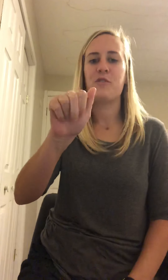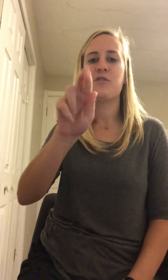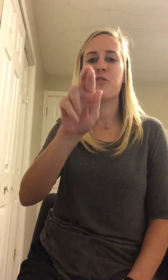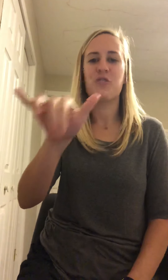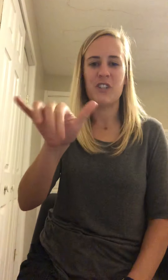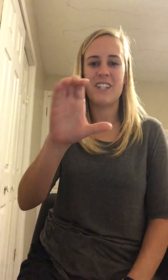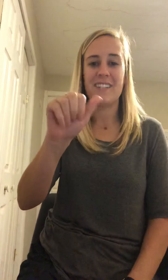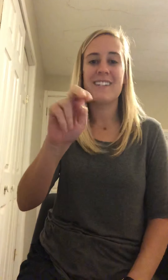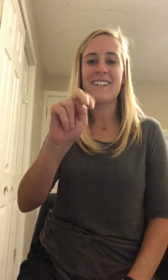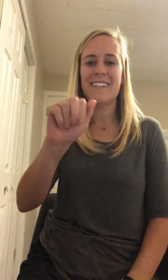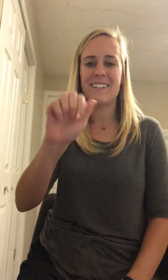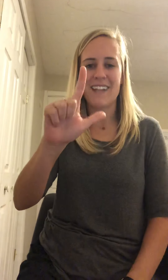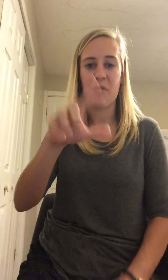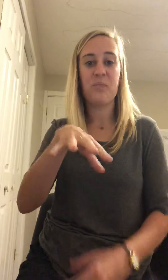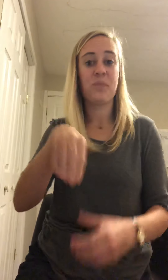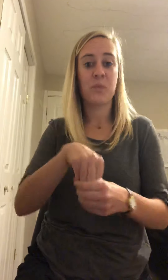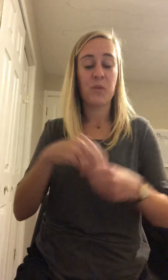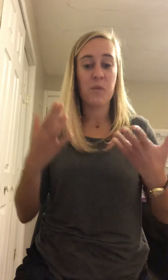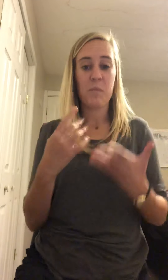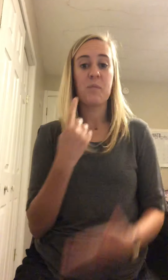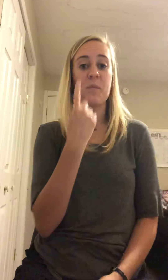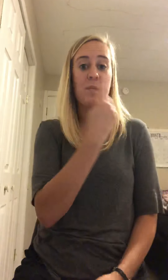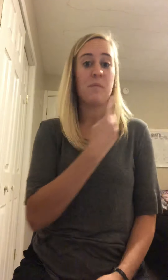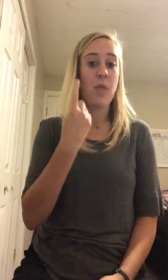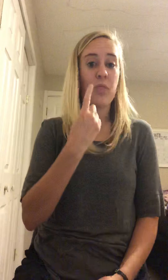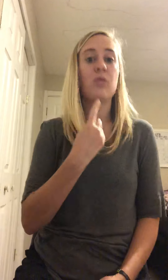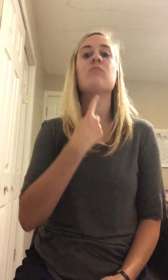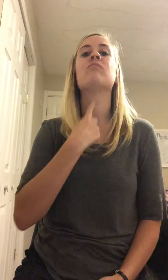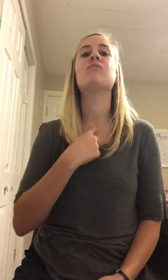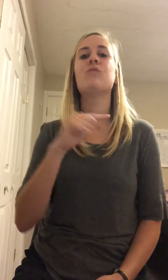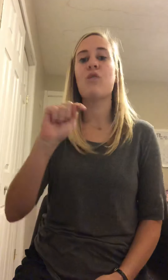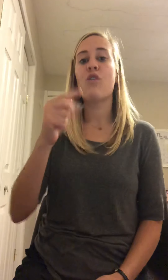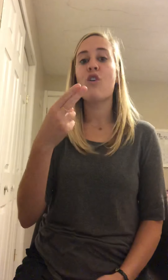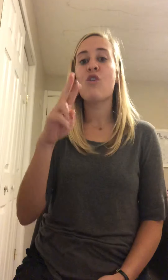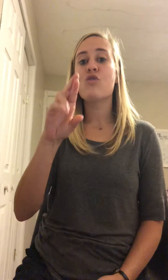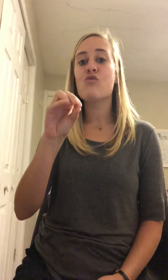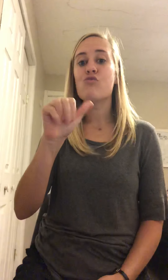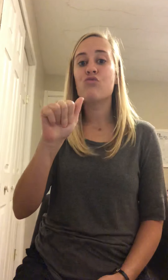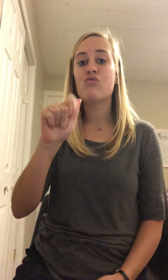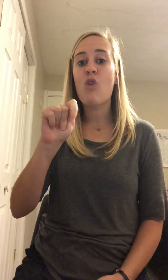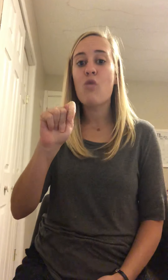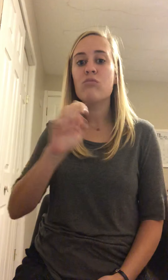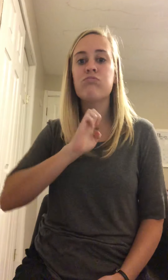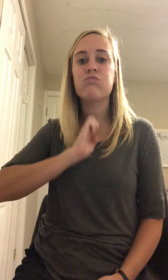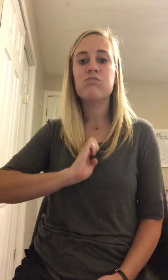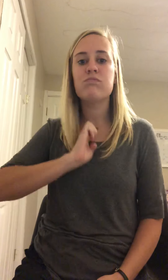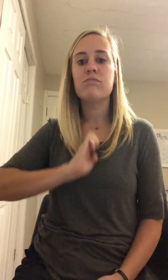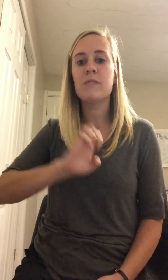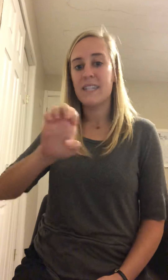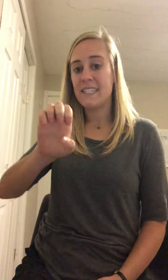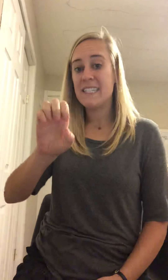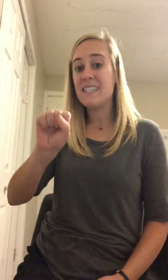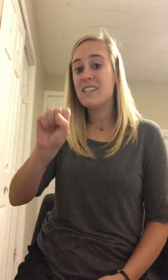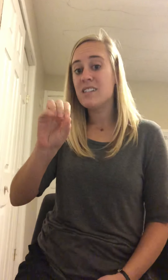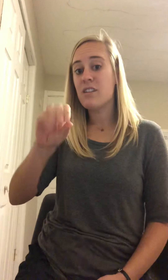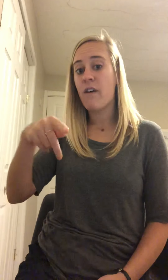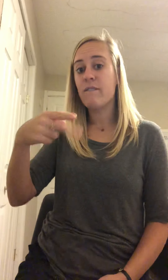throat, an esophagus, a stomach, small intestines, and the large intestines.